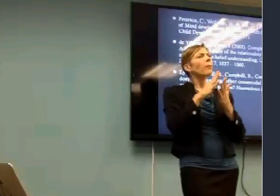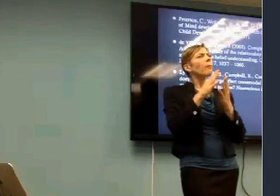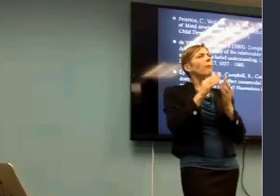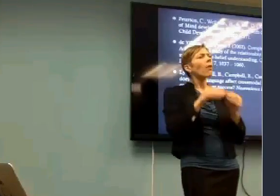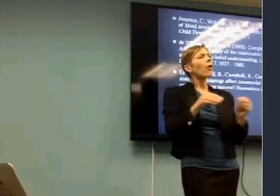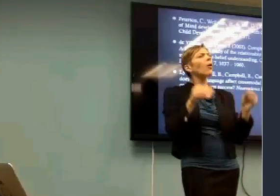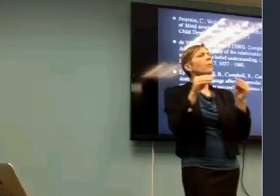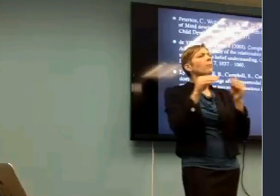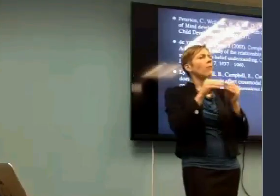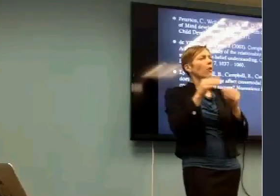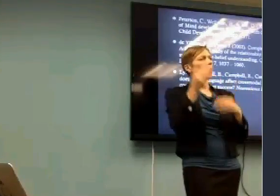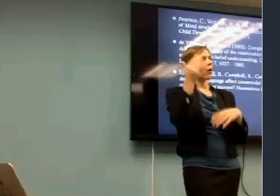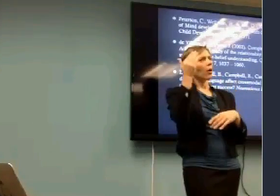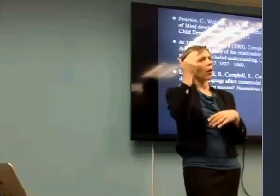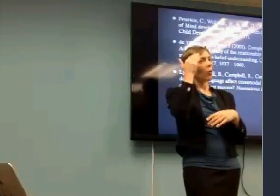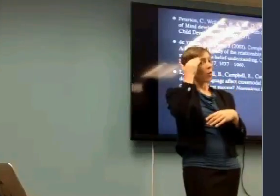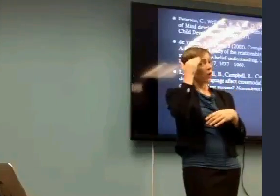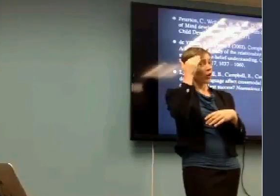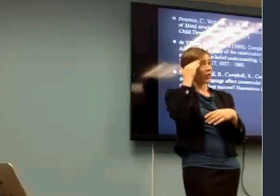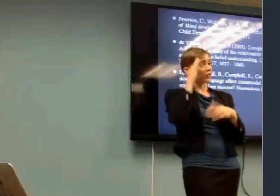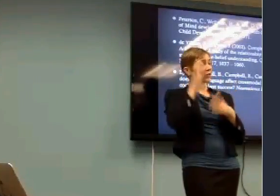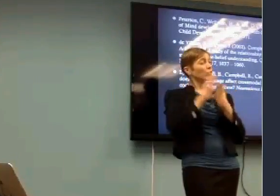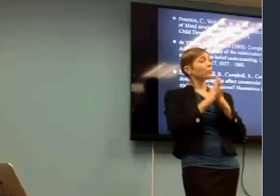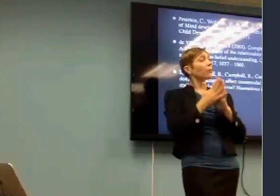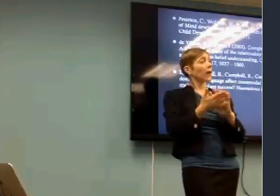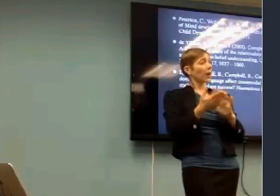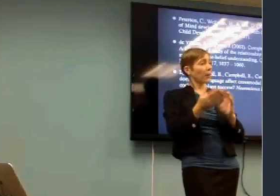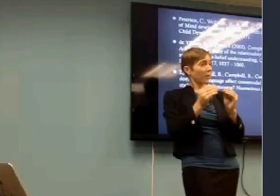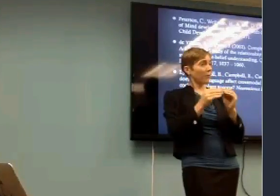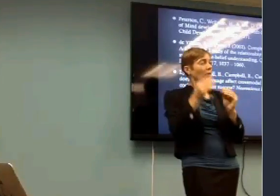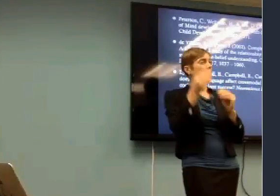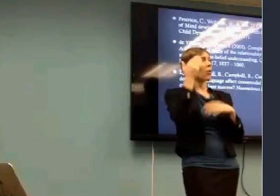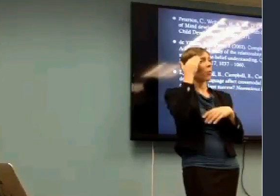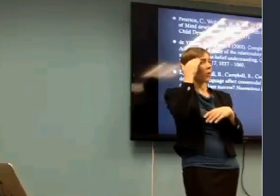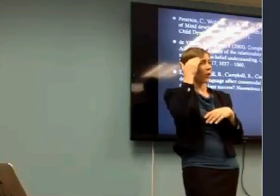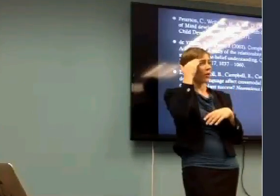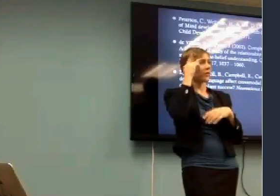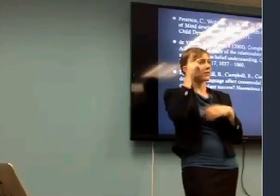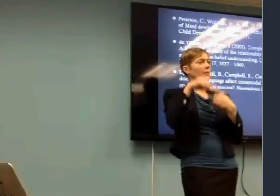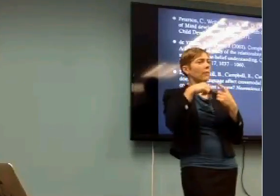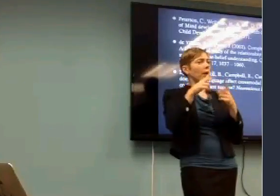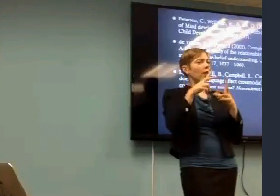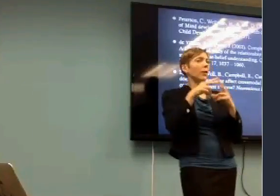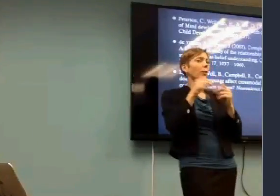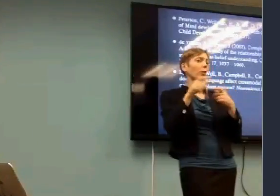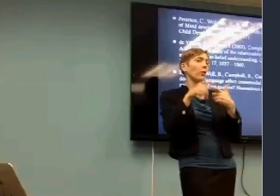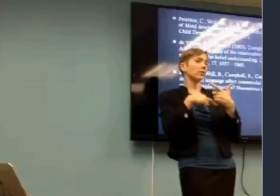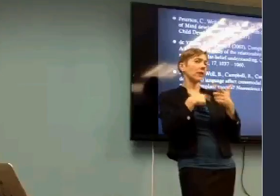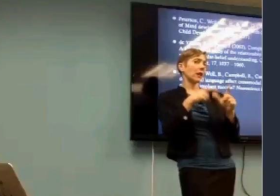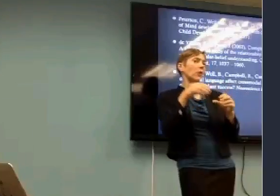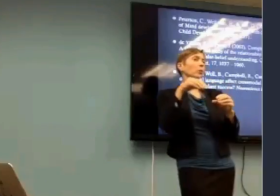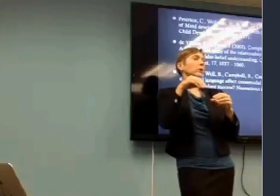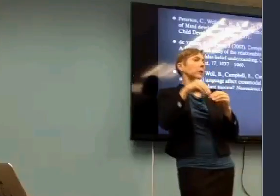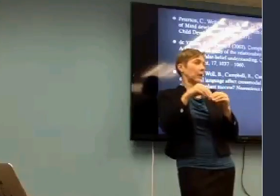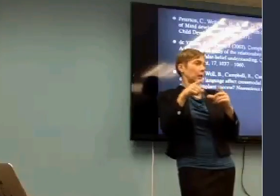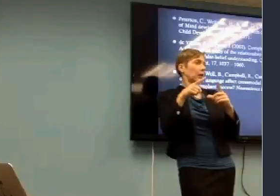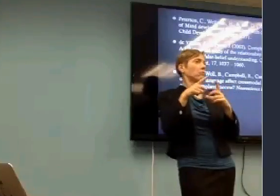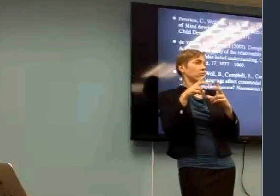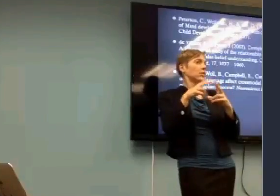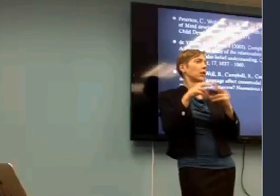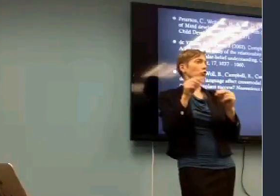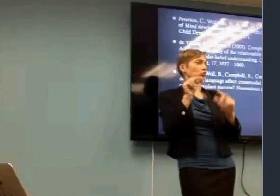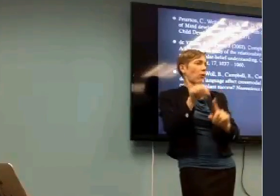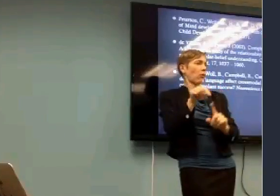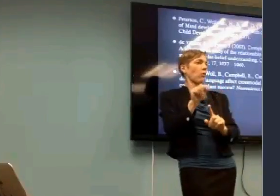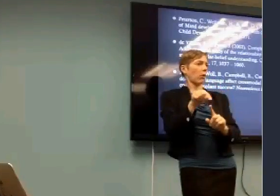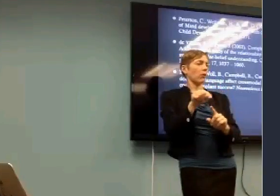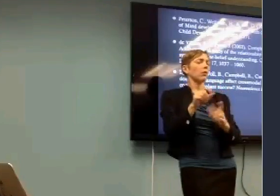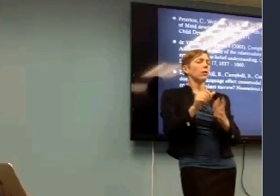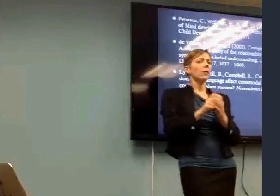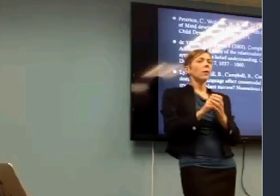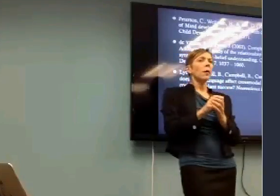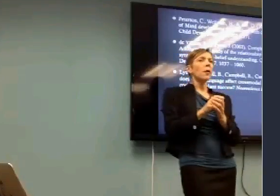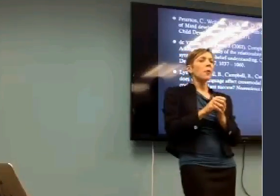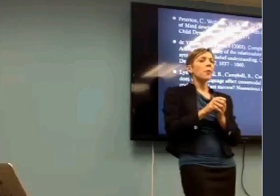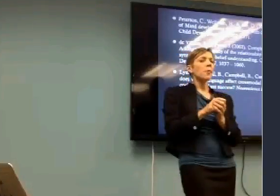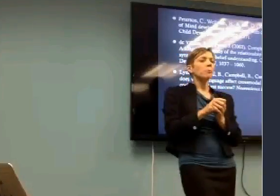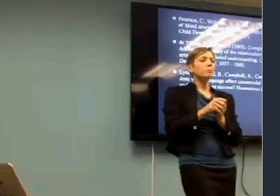I do think that there is more awareness and people are becoming more aware about Nicaraguan Sign Language in